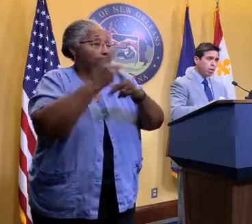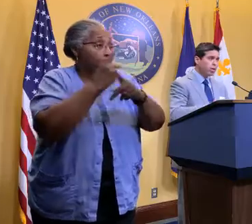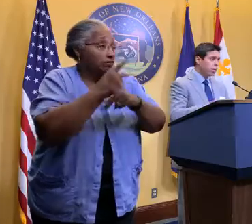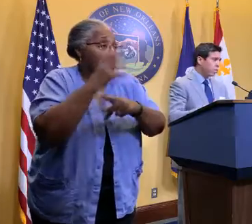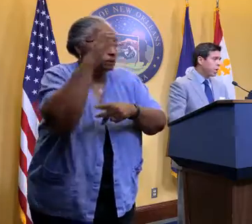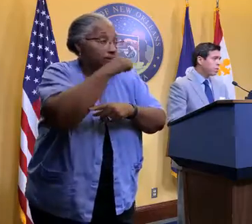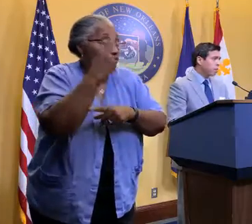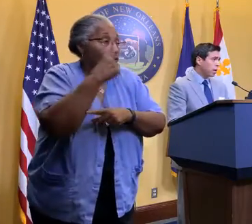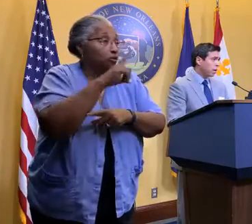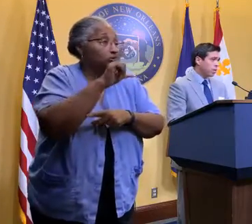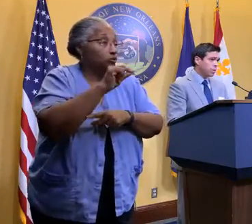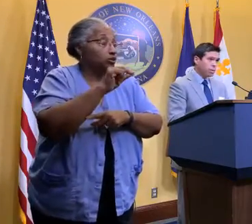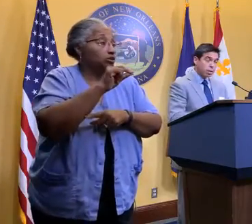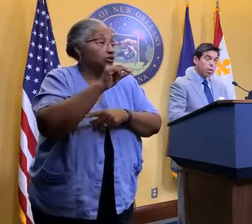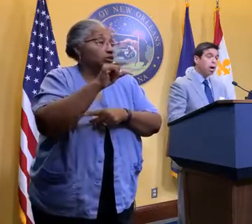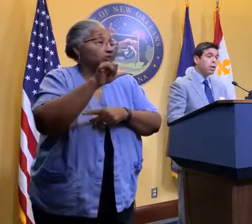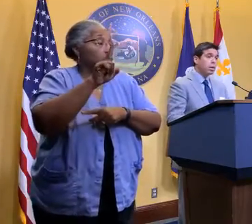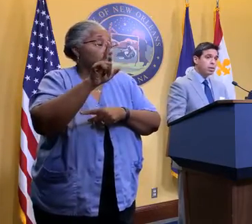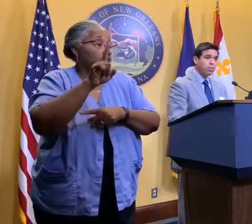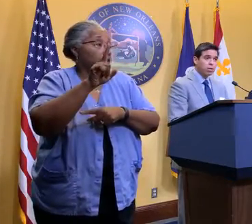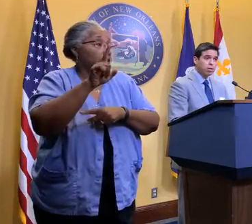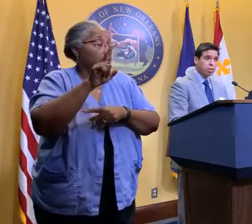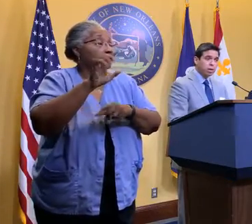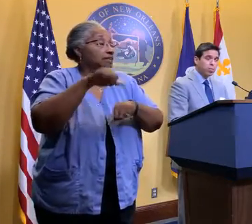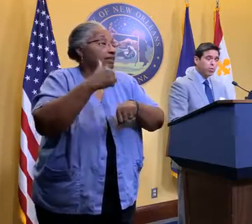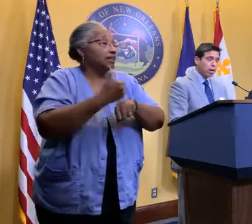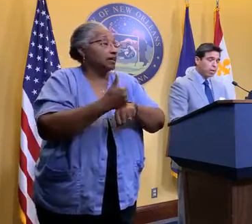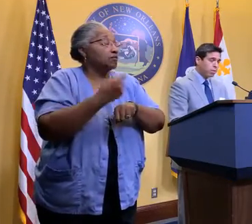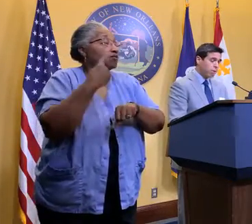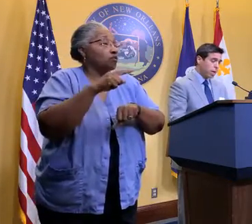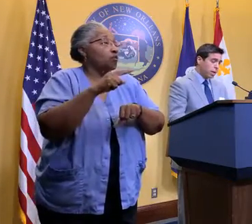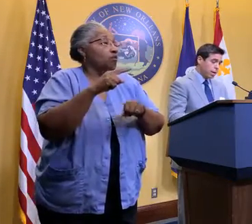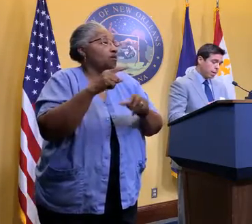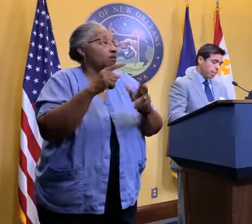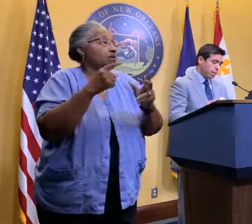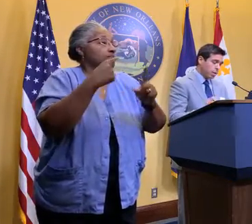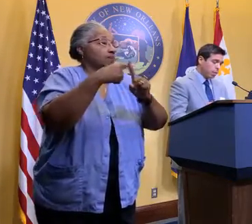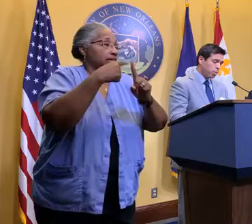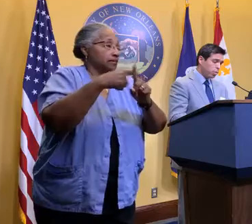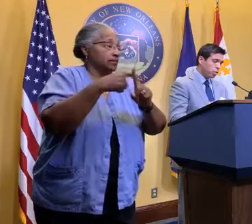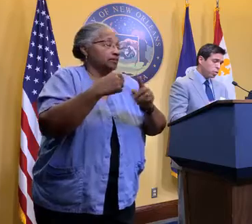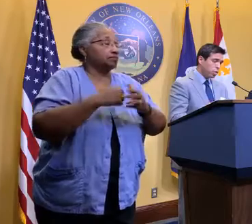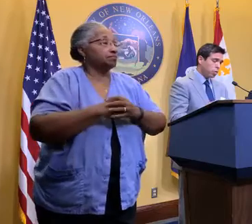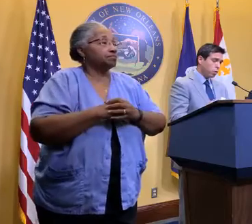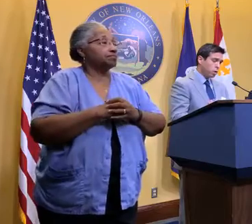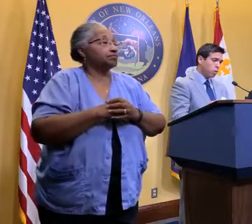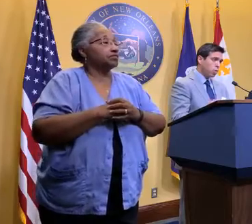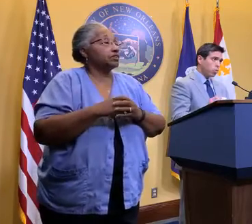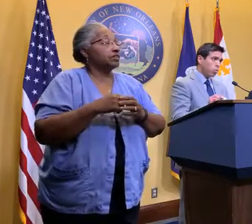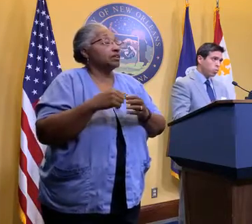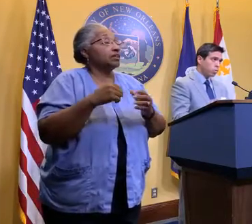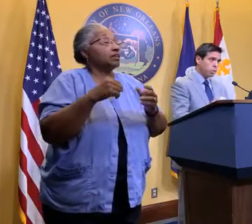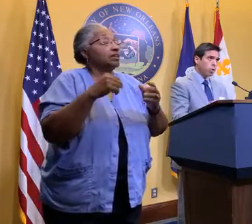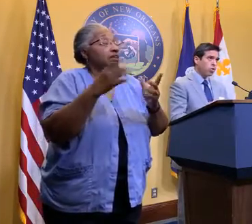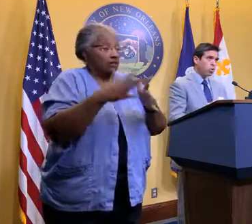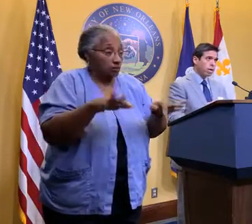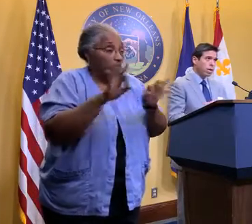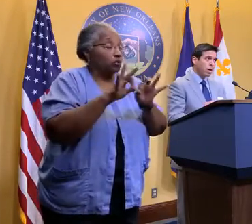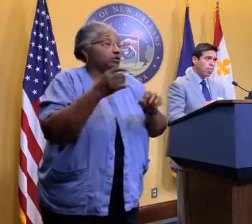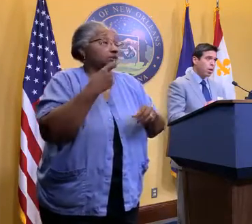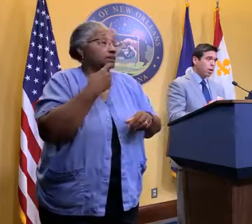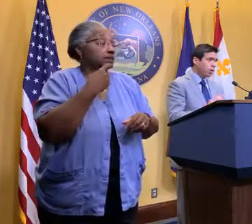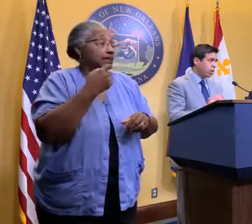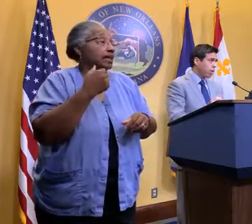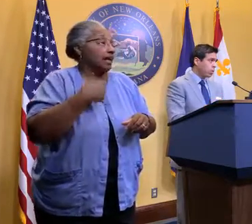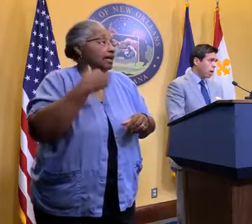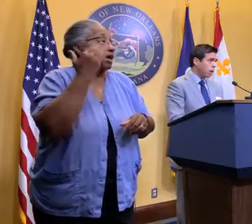2021 is set at a baseline of a non-deficit spending perspective. It is important to note, and I know the question